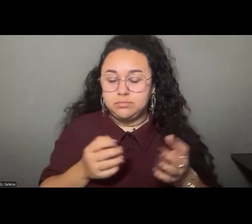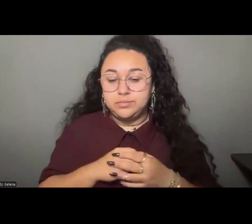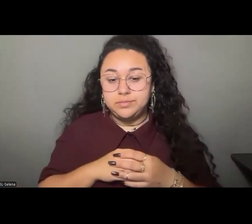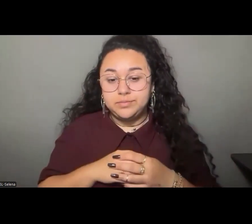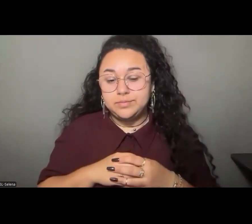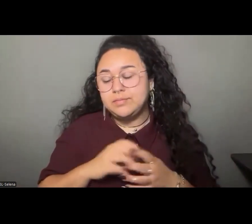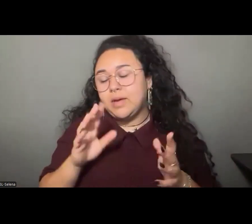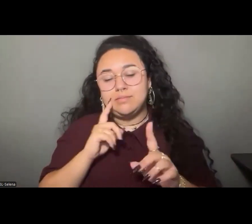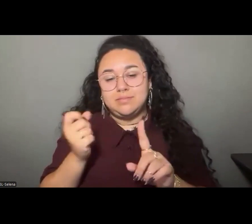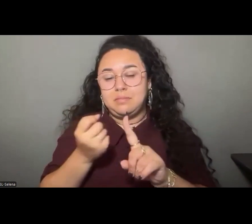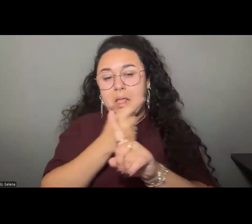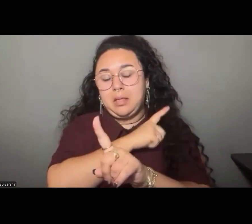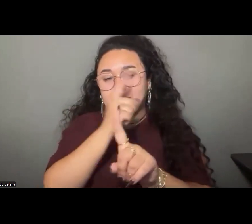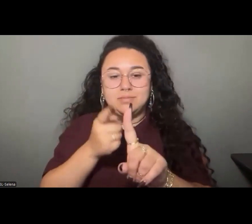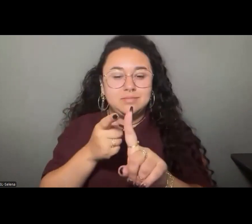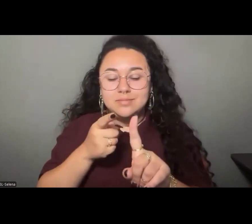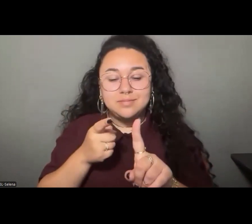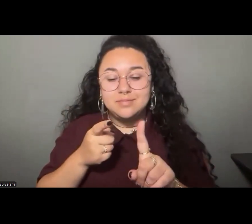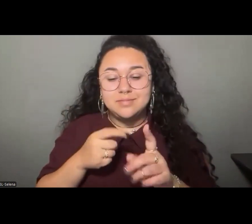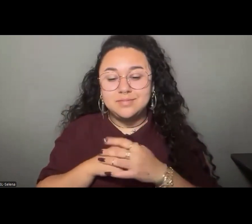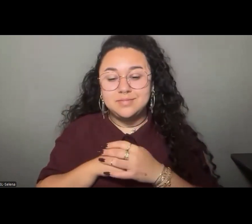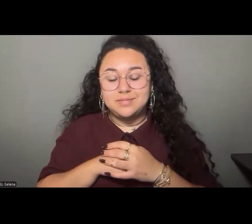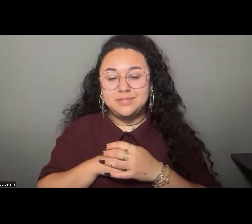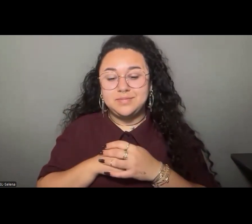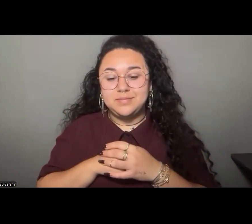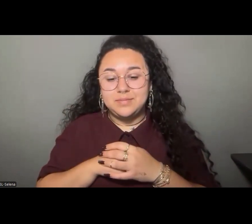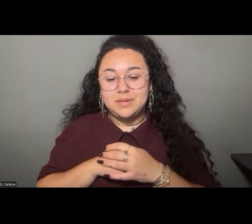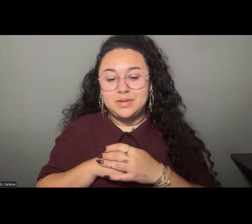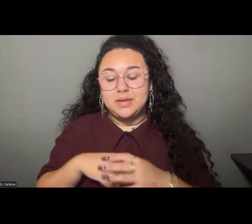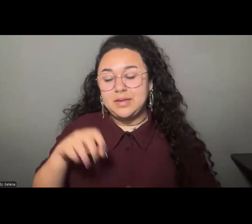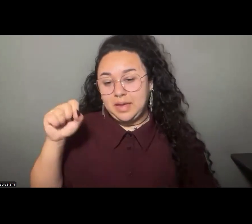I digress. So yeah, so